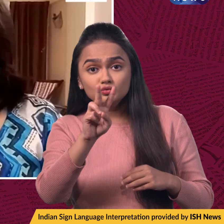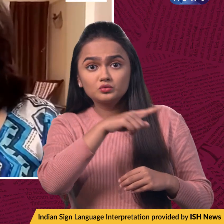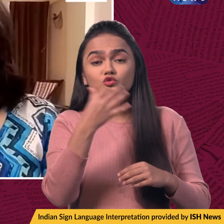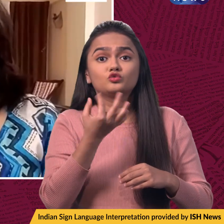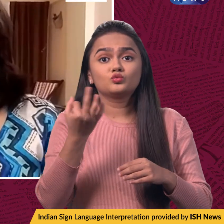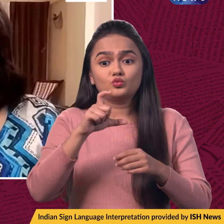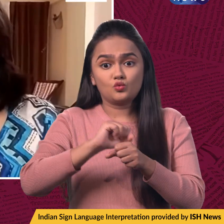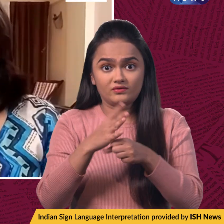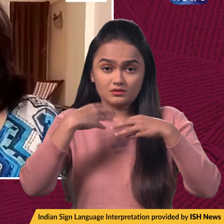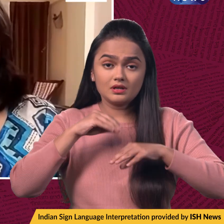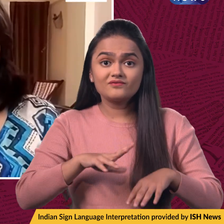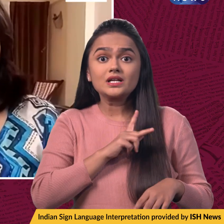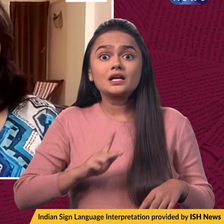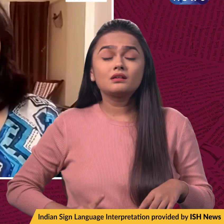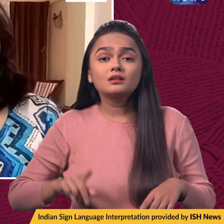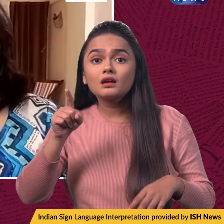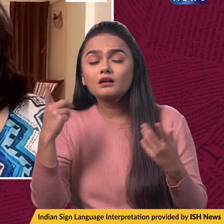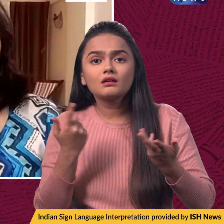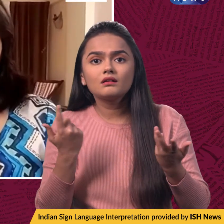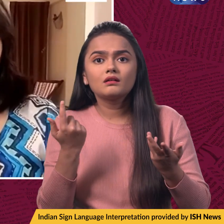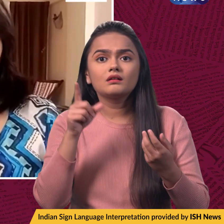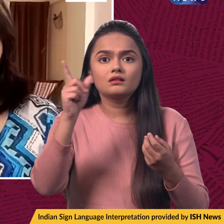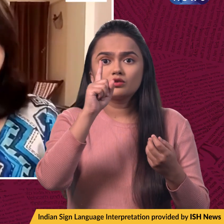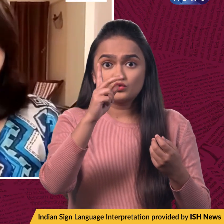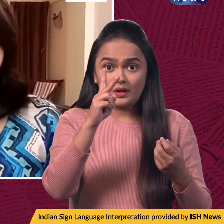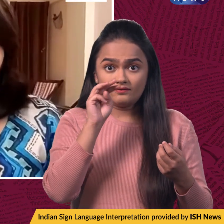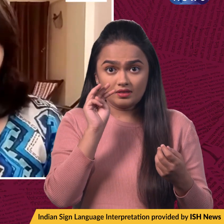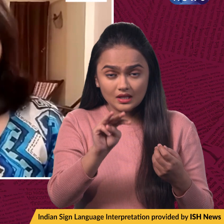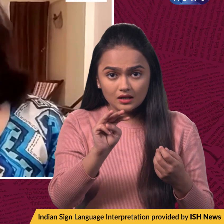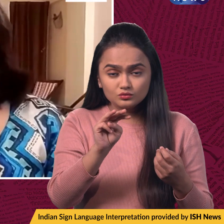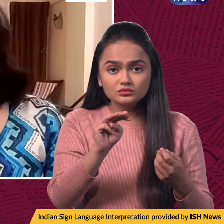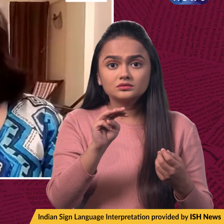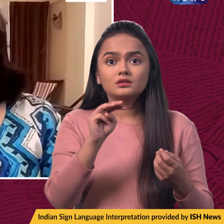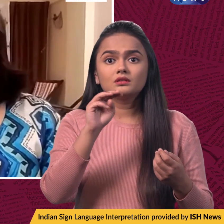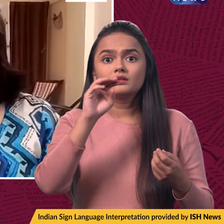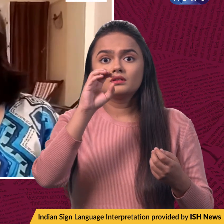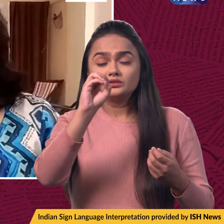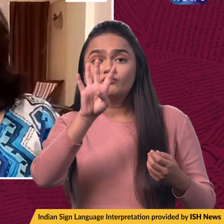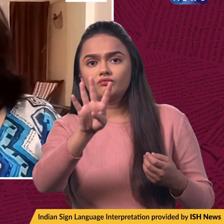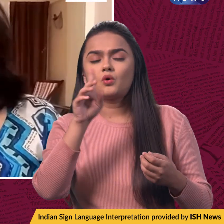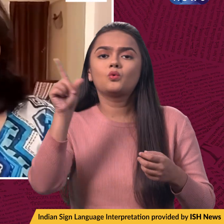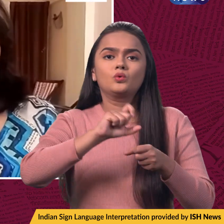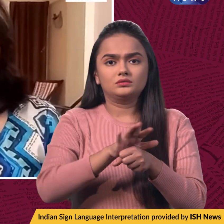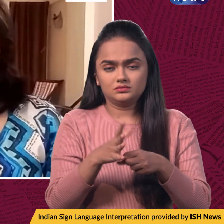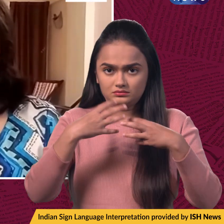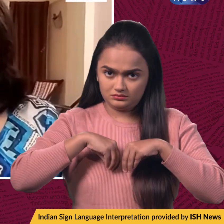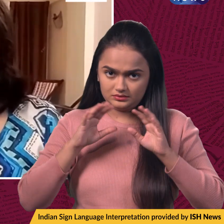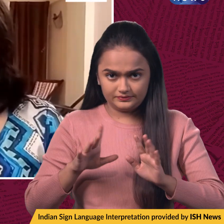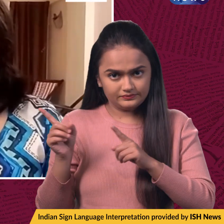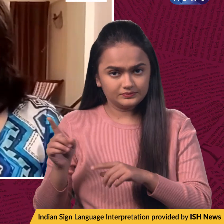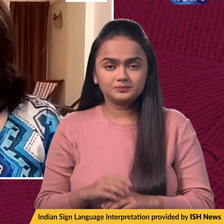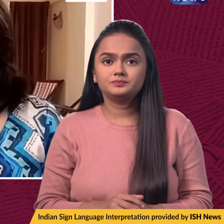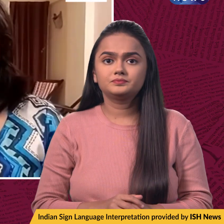4,532 new COVID cases, while Karnataka's share is at 12,000 odd cases in the last 24